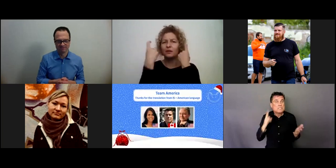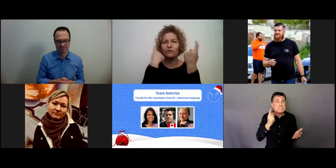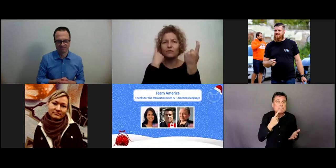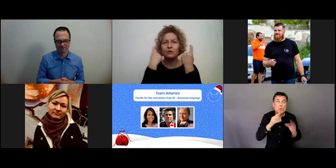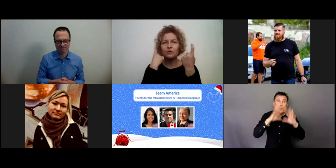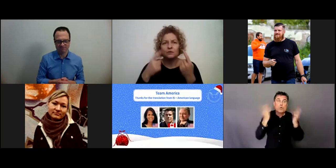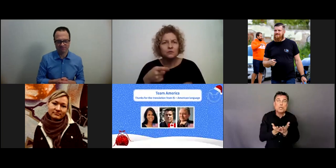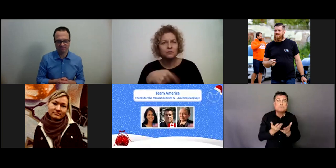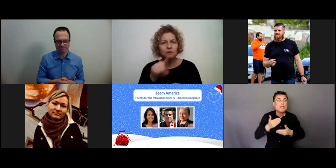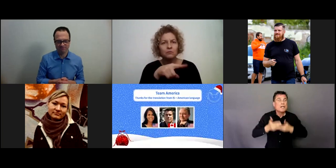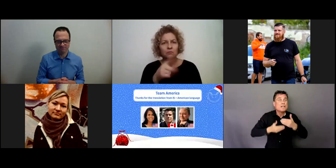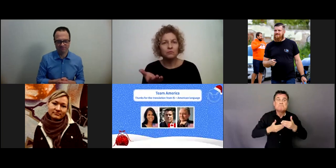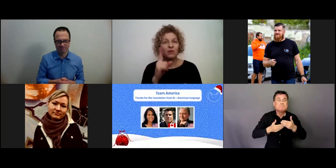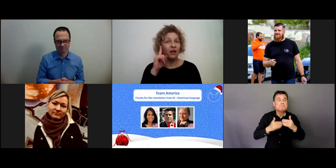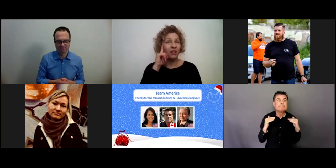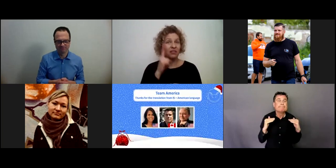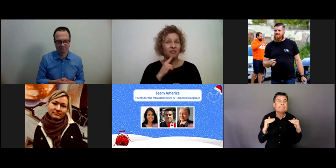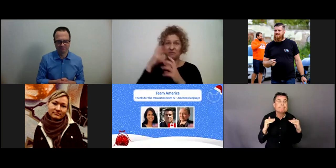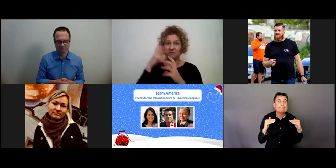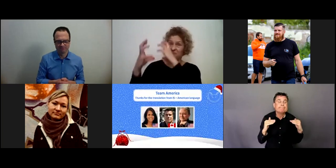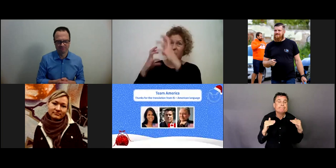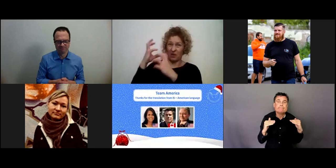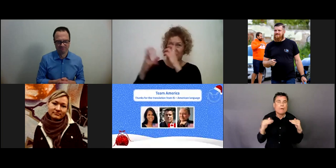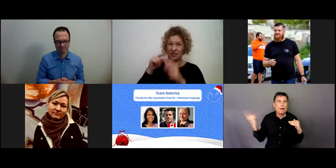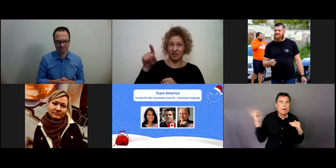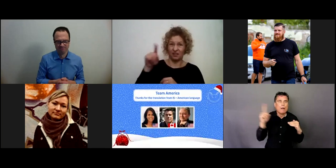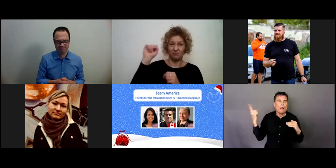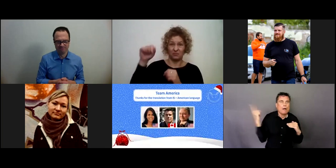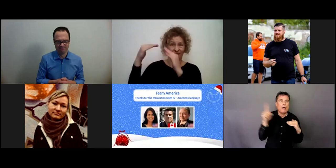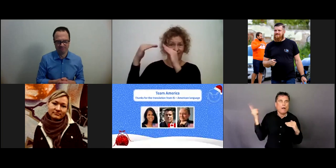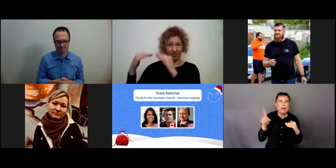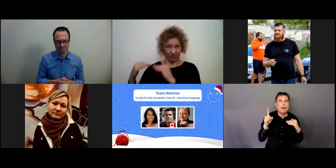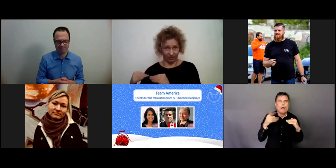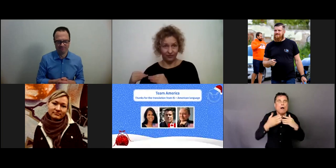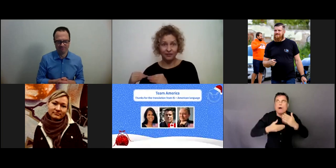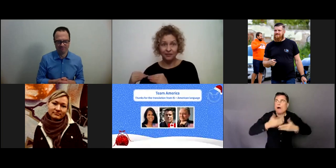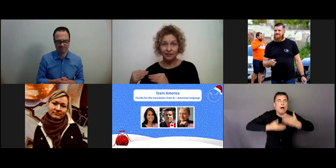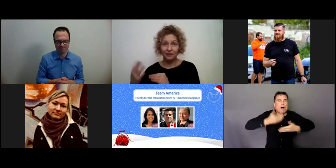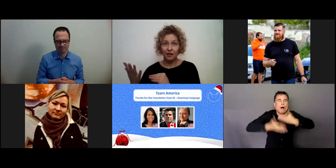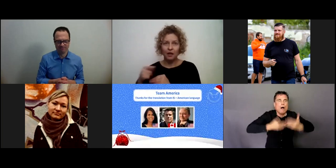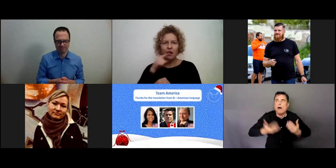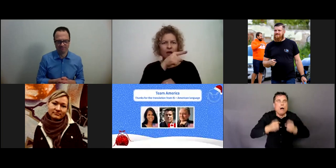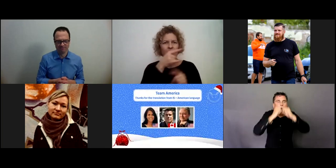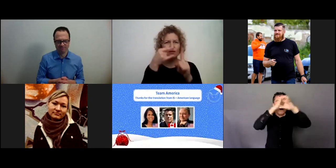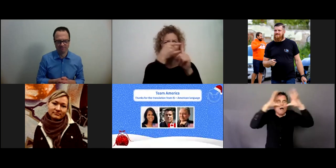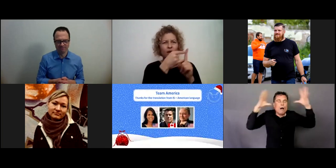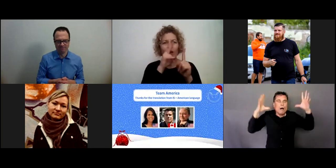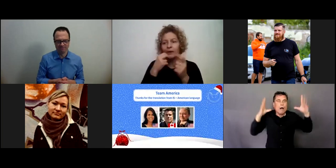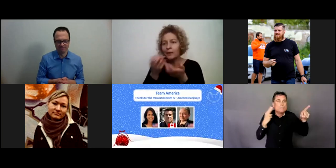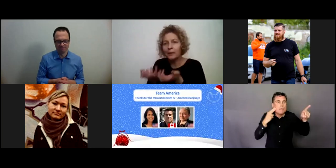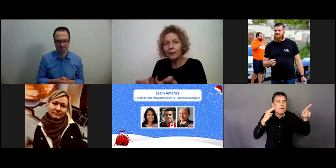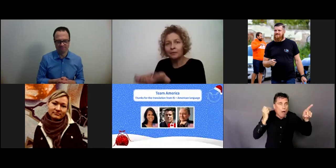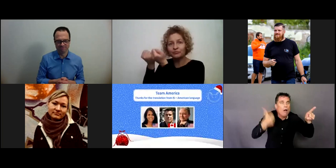Providing all this through Zoom. I think that the deaf community didn't know that we had all